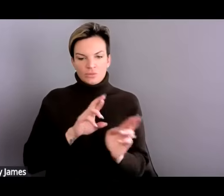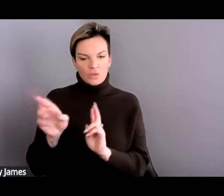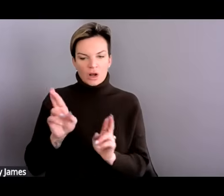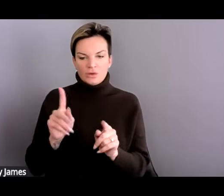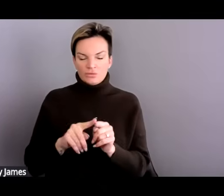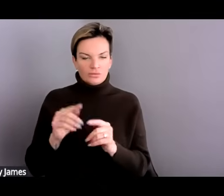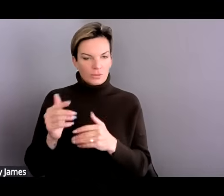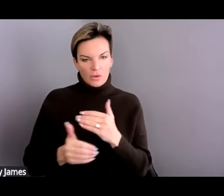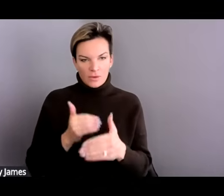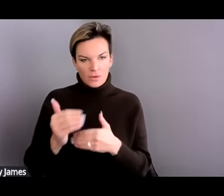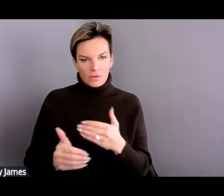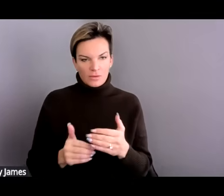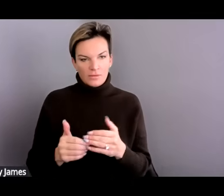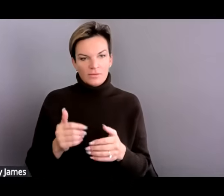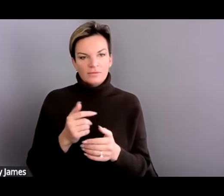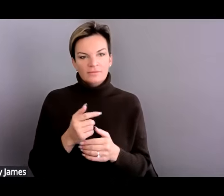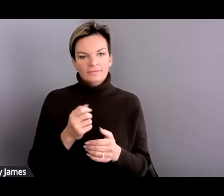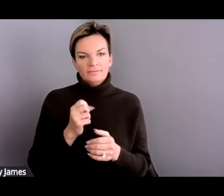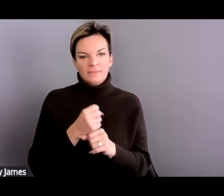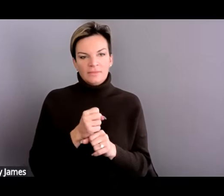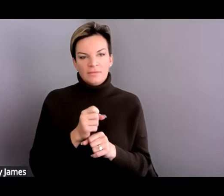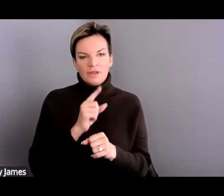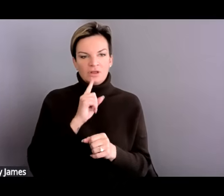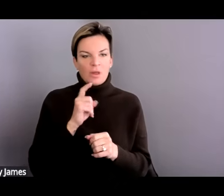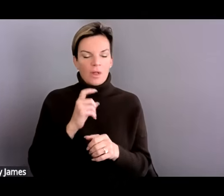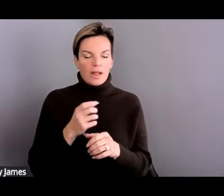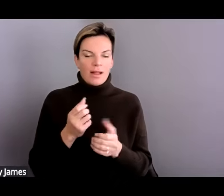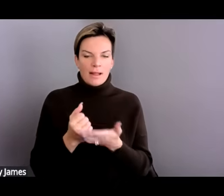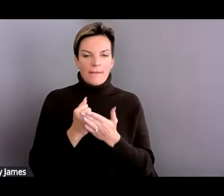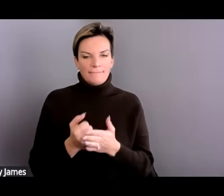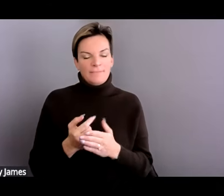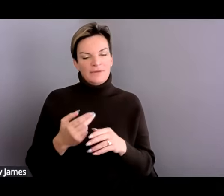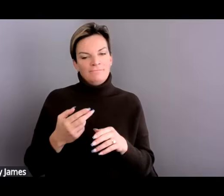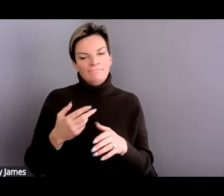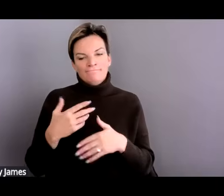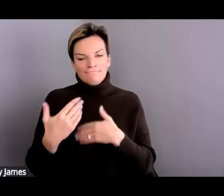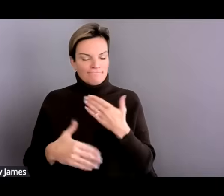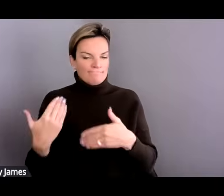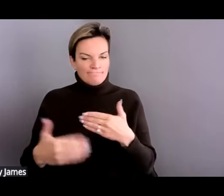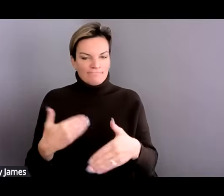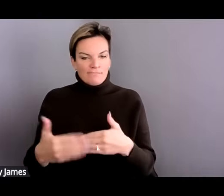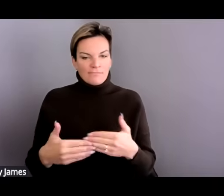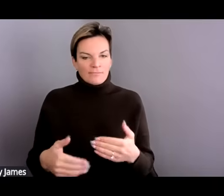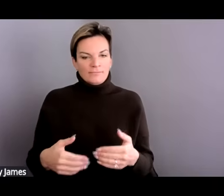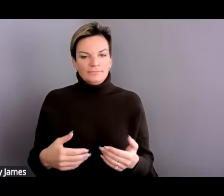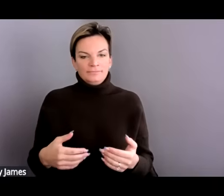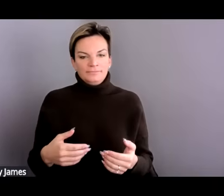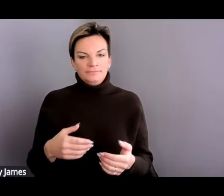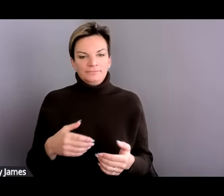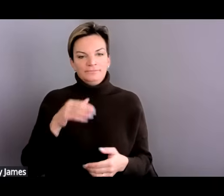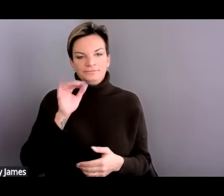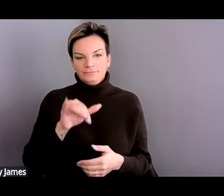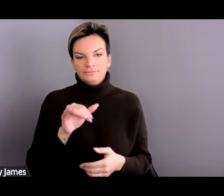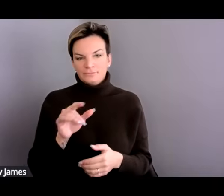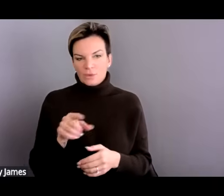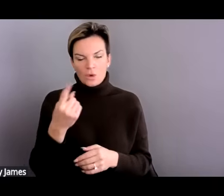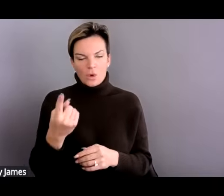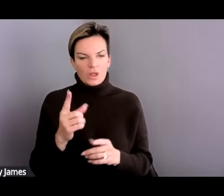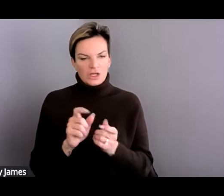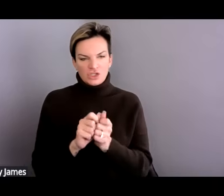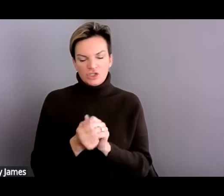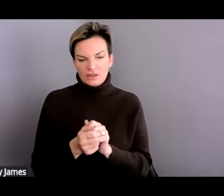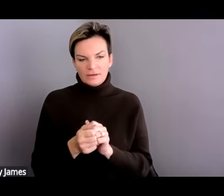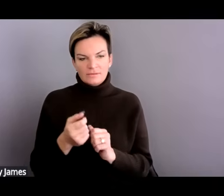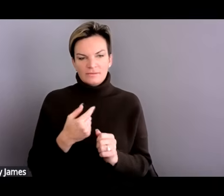about it, we are able to just have it and it can speed up the process. So for the most part, that honestly is the only change that was made. I think we corrected a few